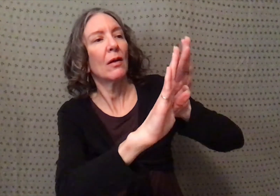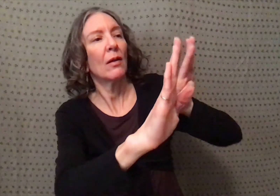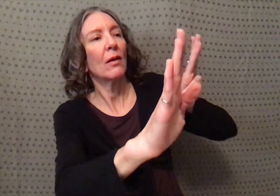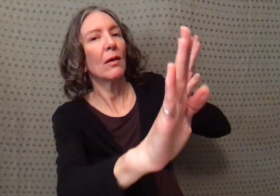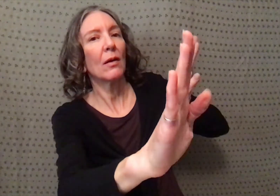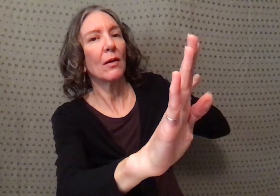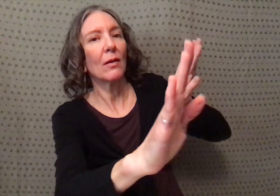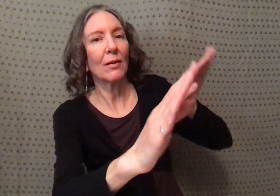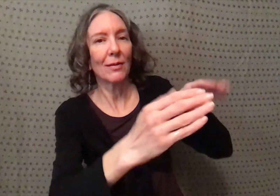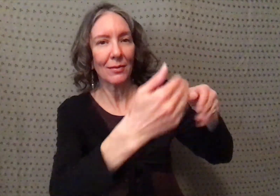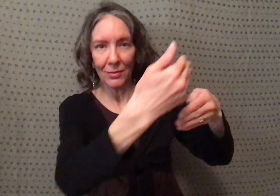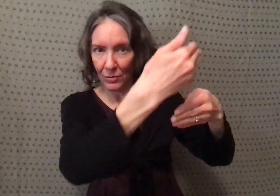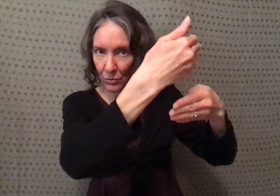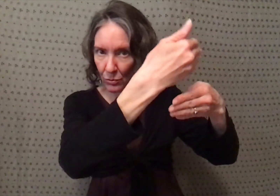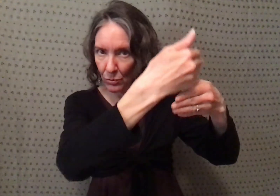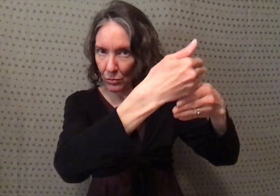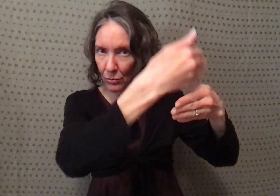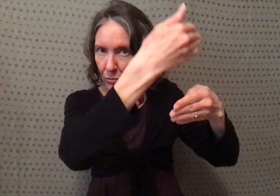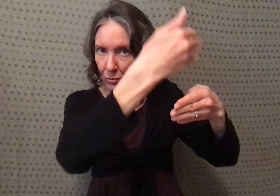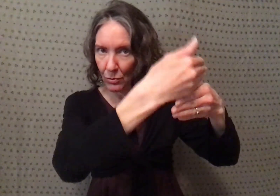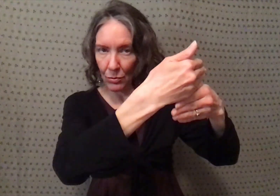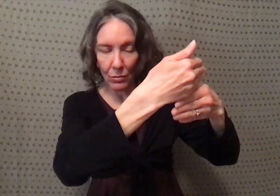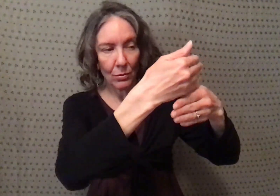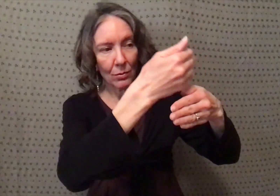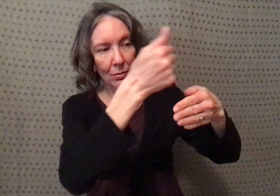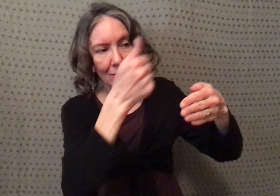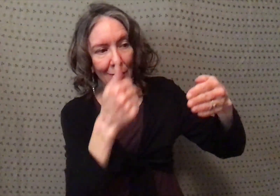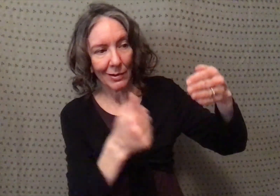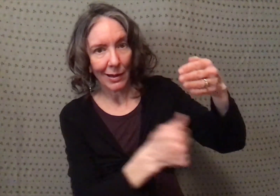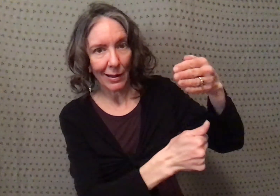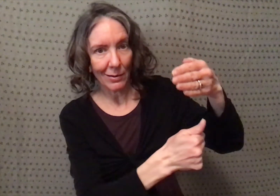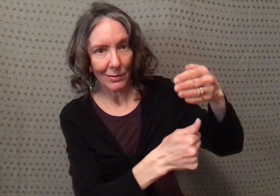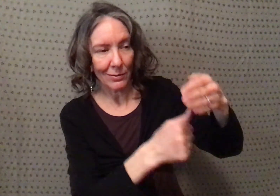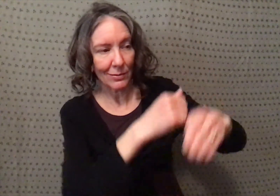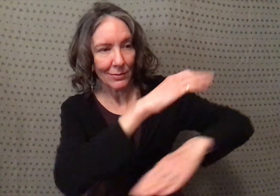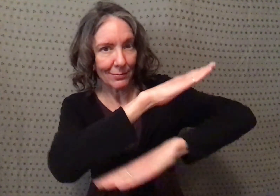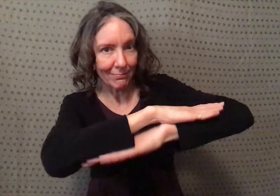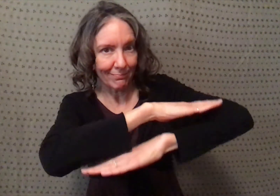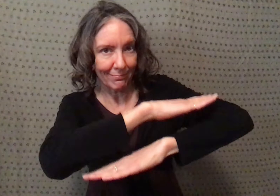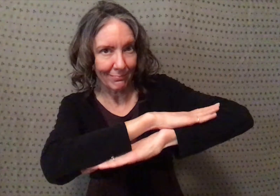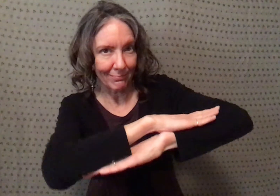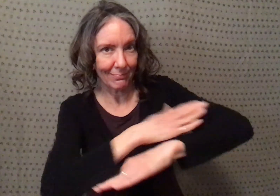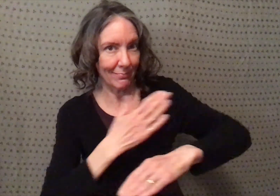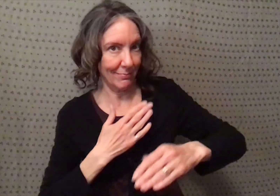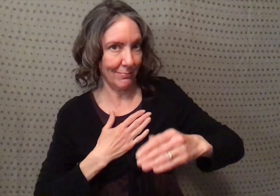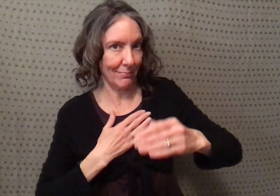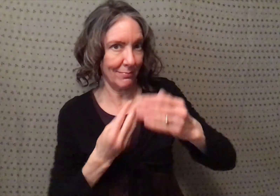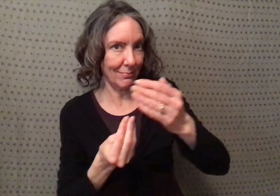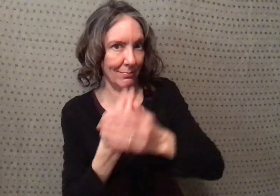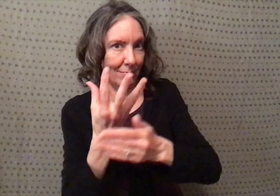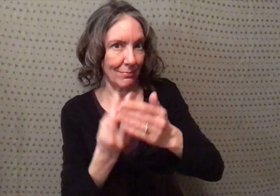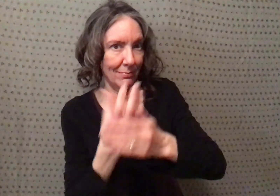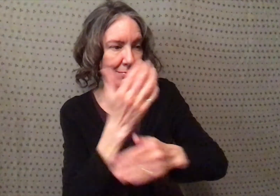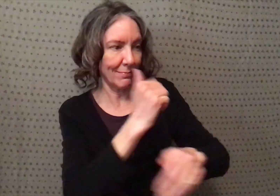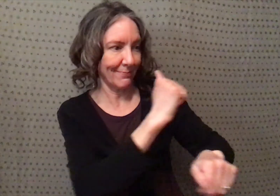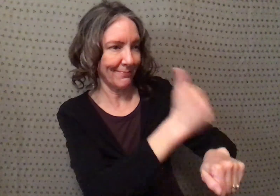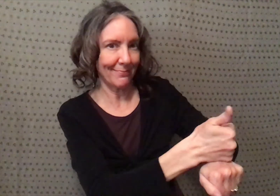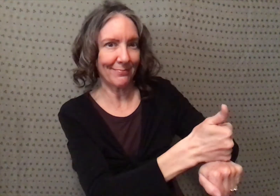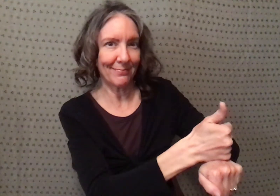and on the left wall is a window. Beneath the window is a table, and my plant is